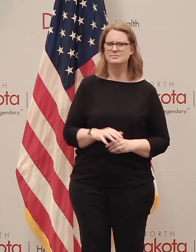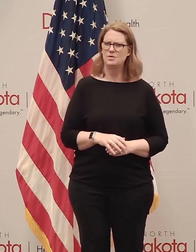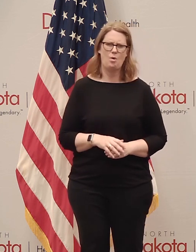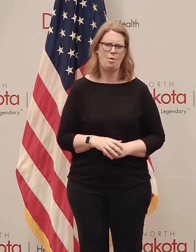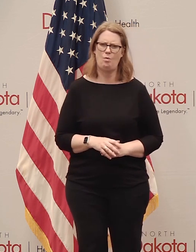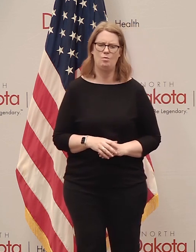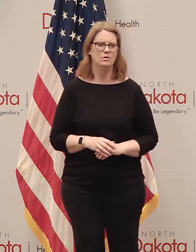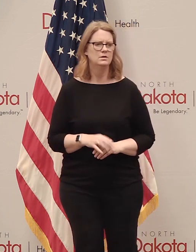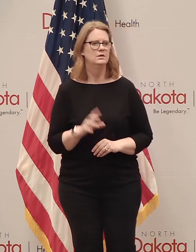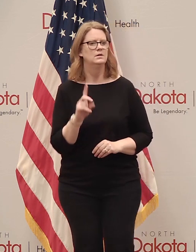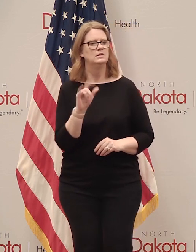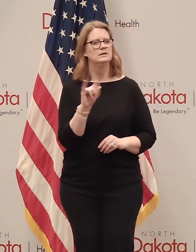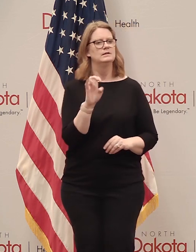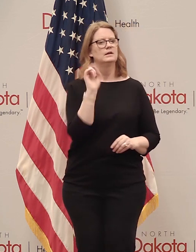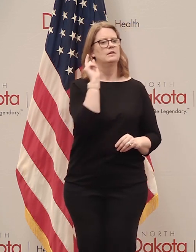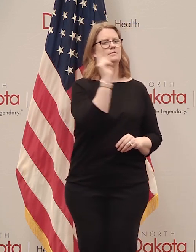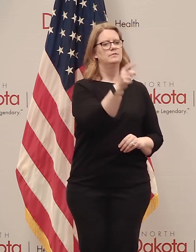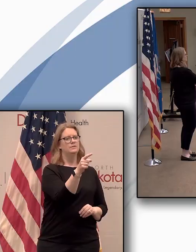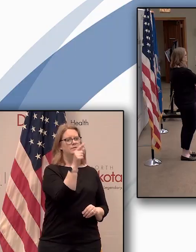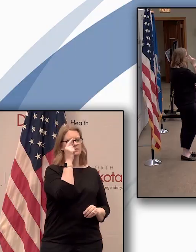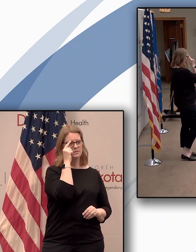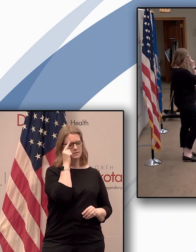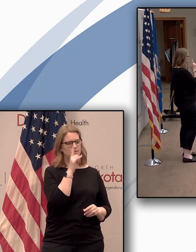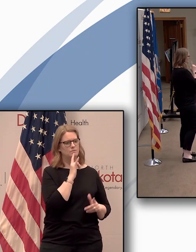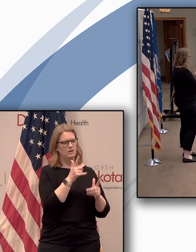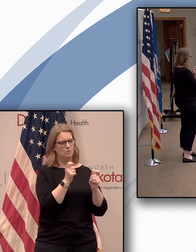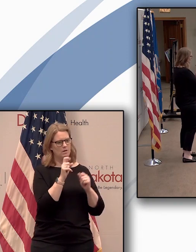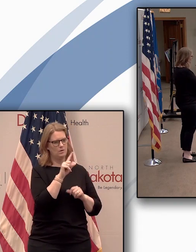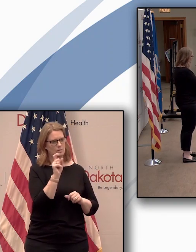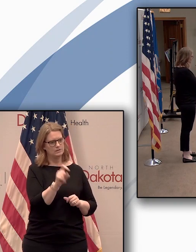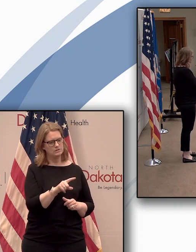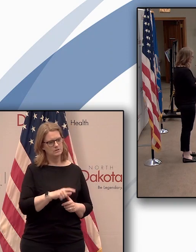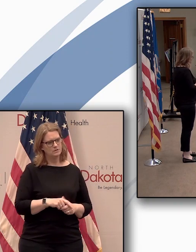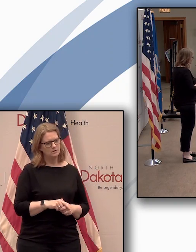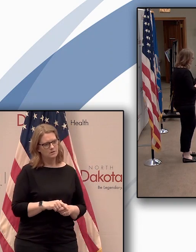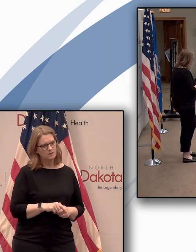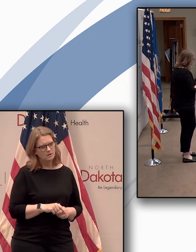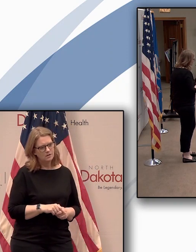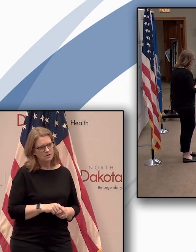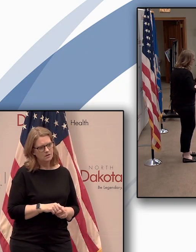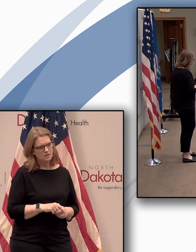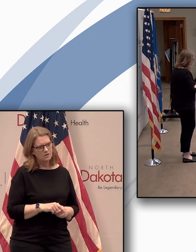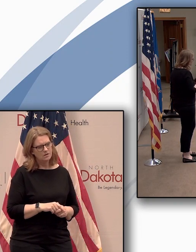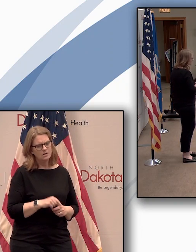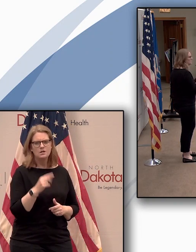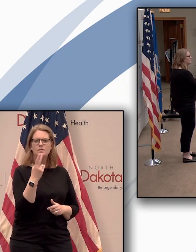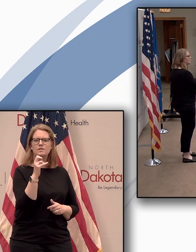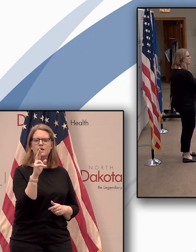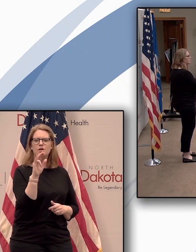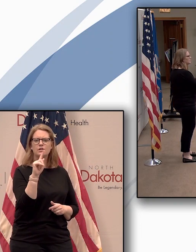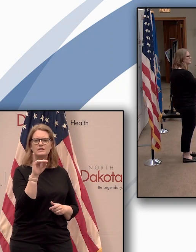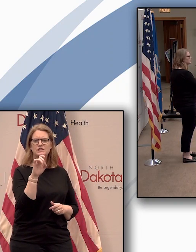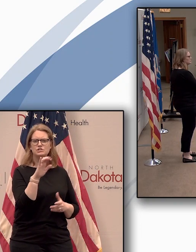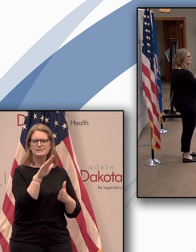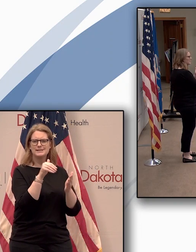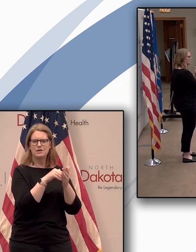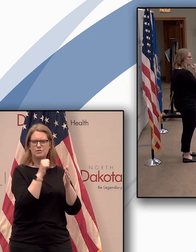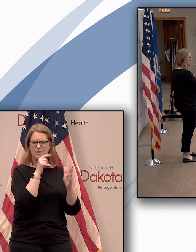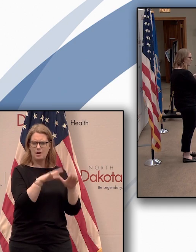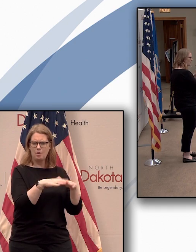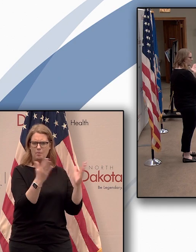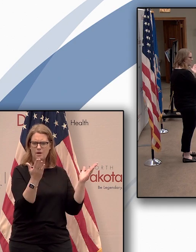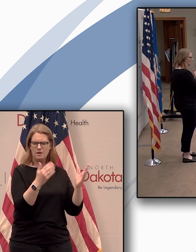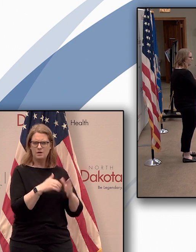Okay, Dave. Just a real quick question. Why not the Heritage Center being open? I think